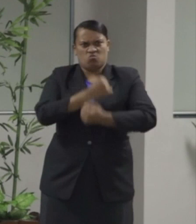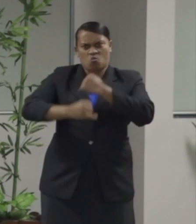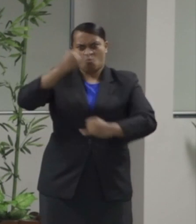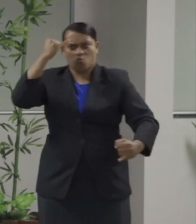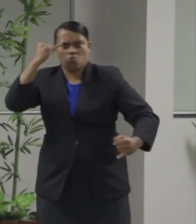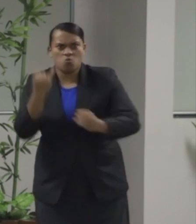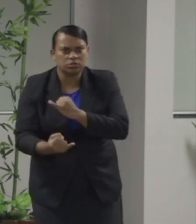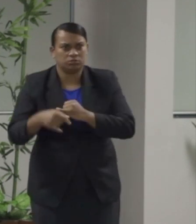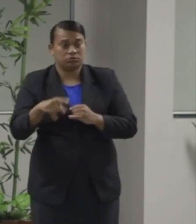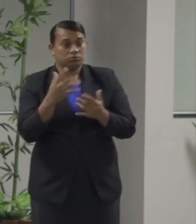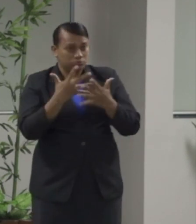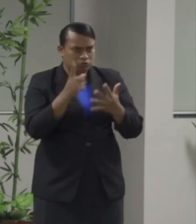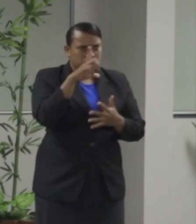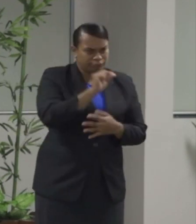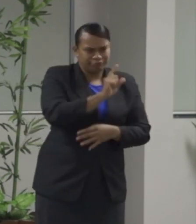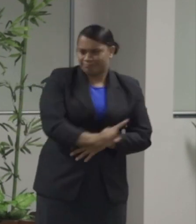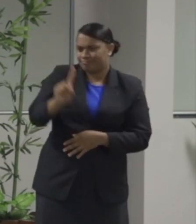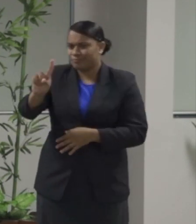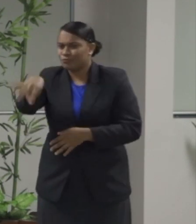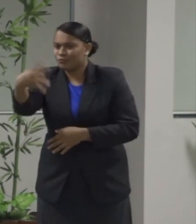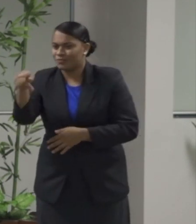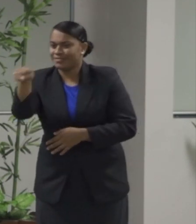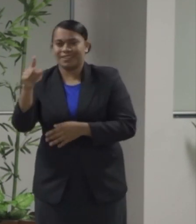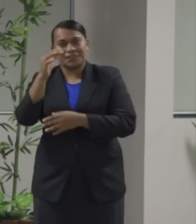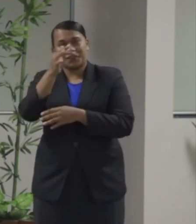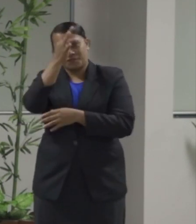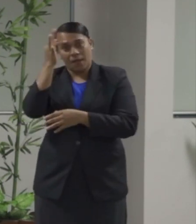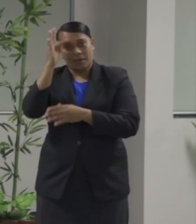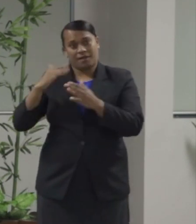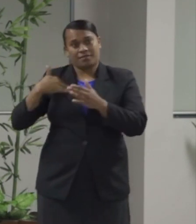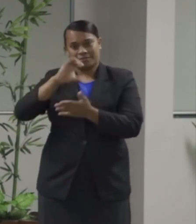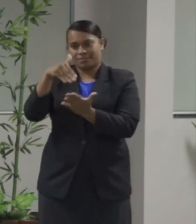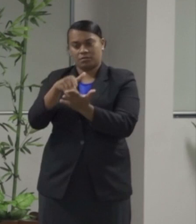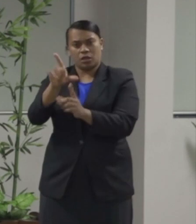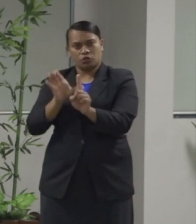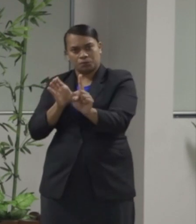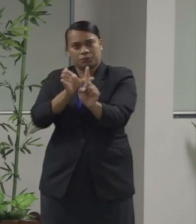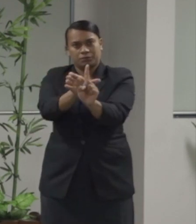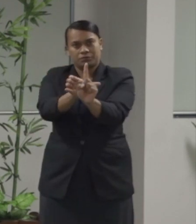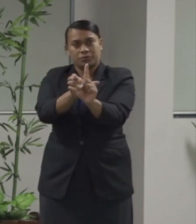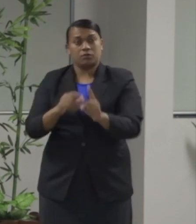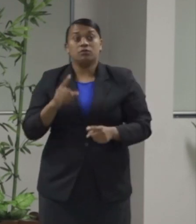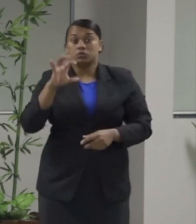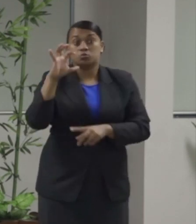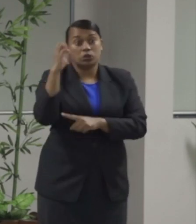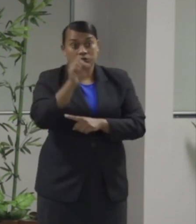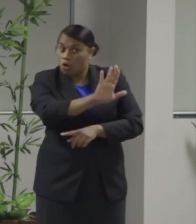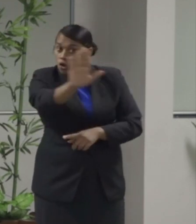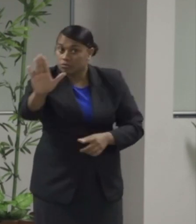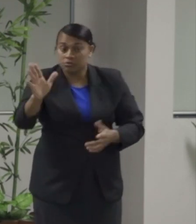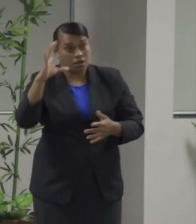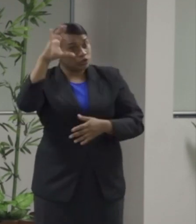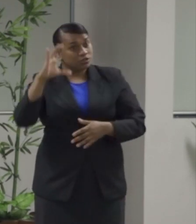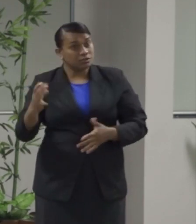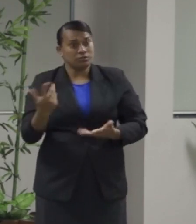you will be treated and isolated early, saving lives in the process. And it's a win for your country, because we are all